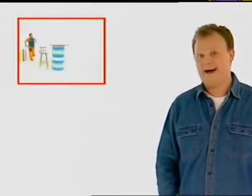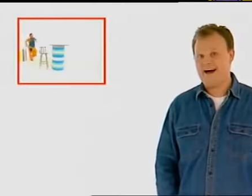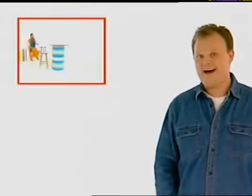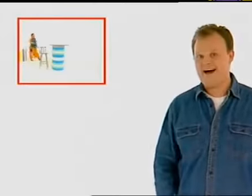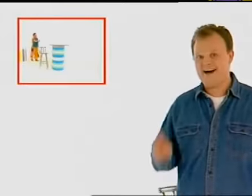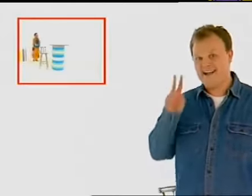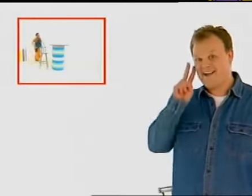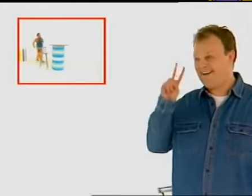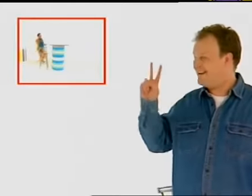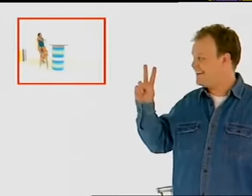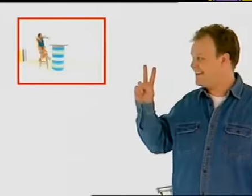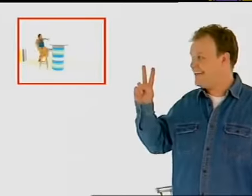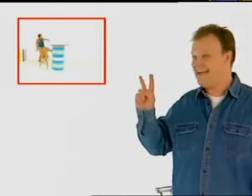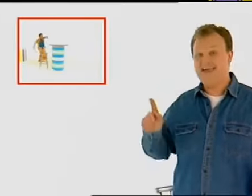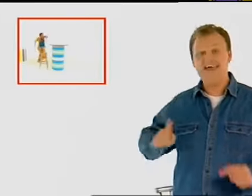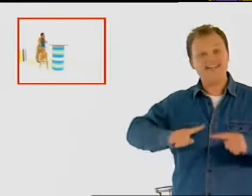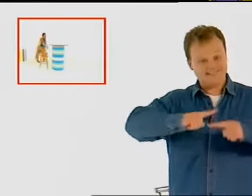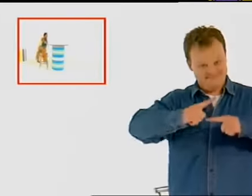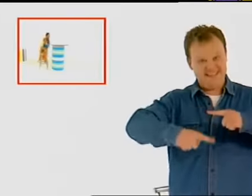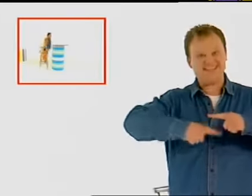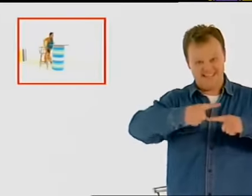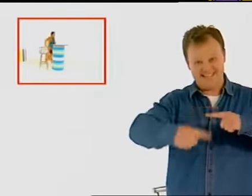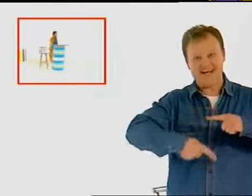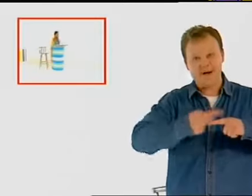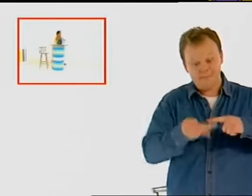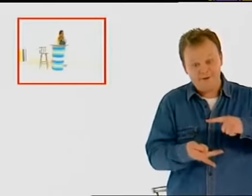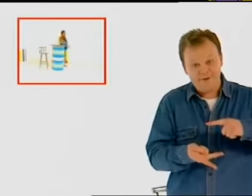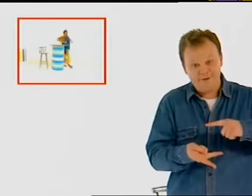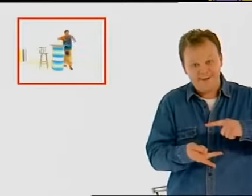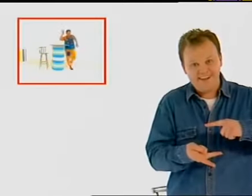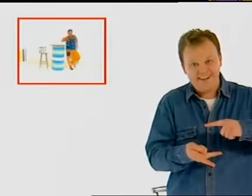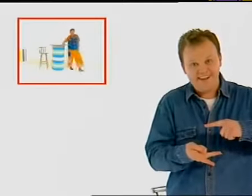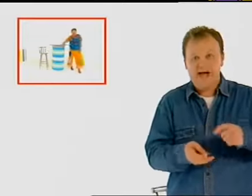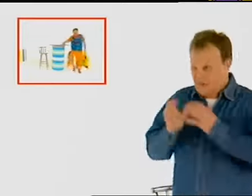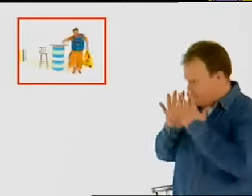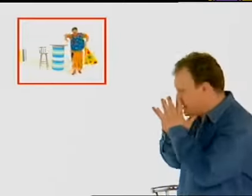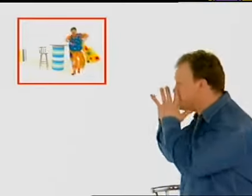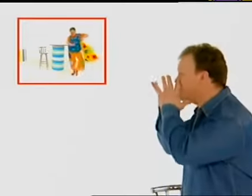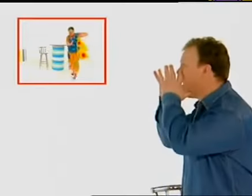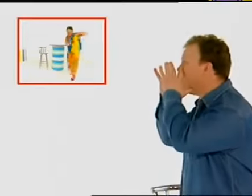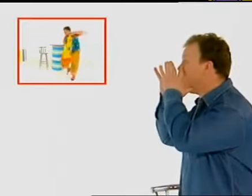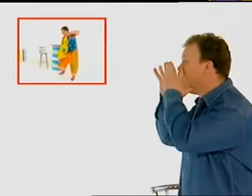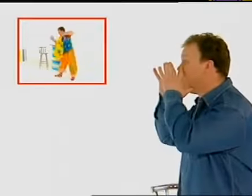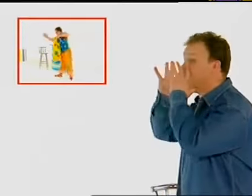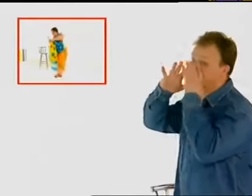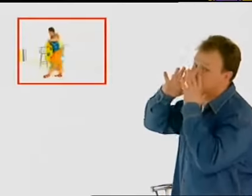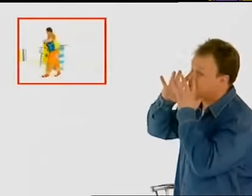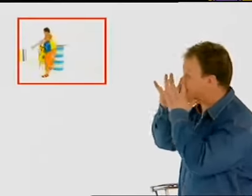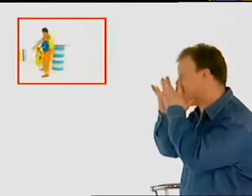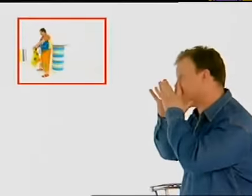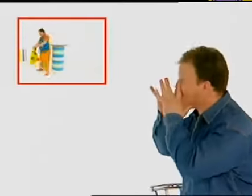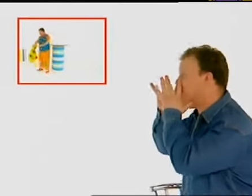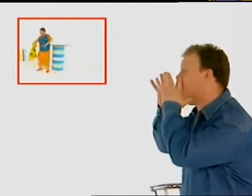Aha, look, it's Mr. Tumble. Mr. Tumble, Mr.